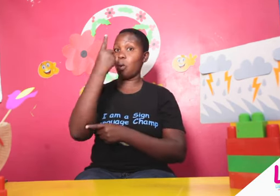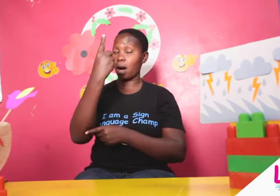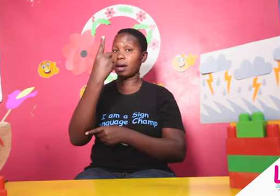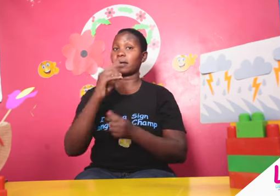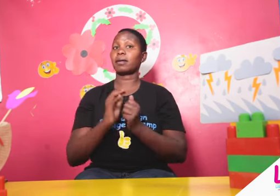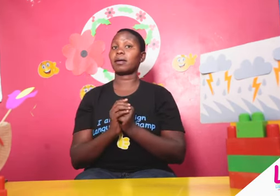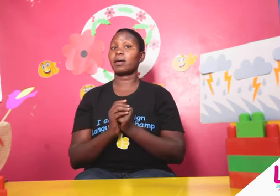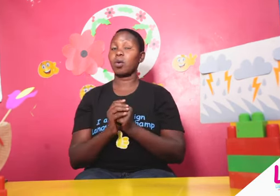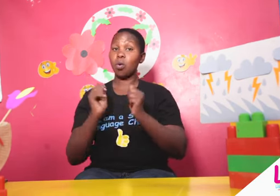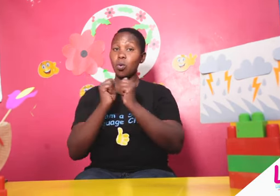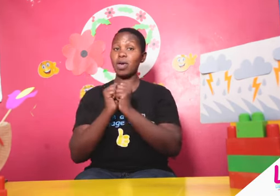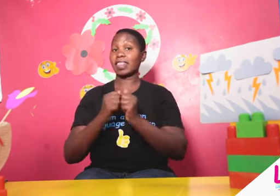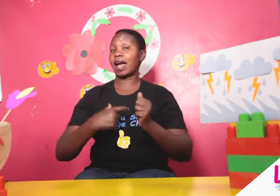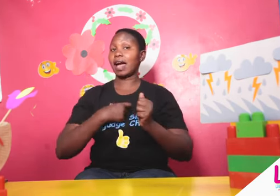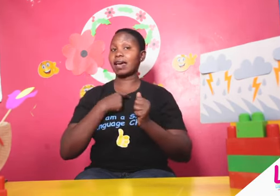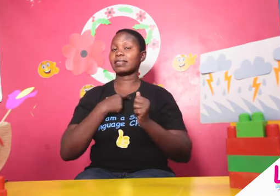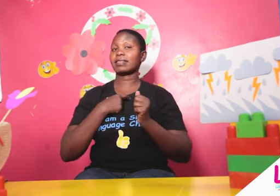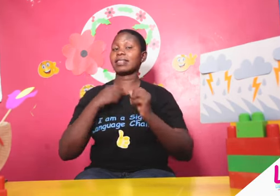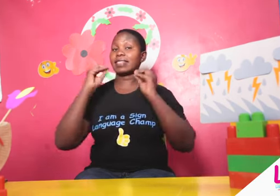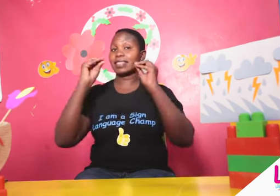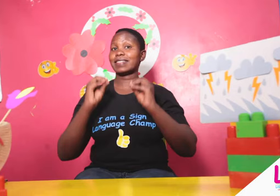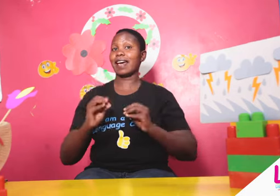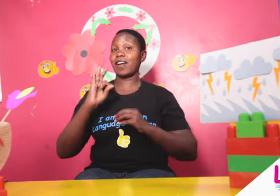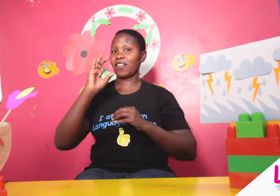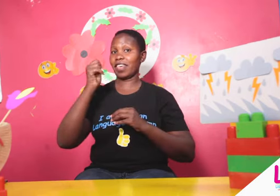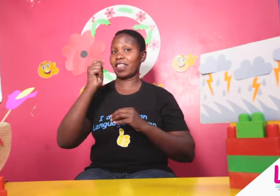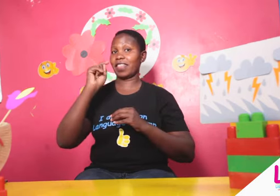1 with our guest teacher, Teacher Faith.